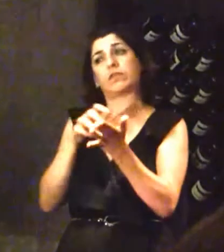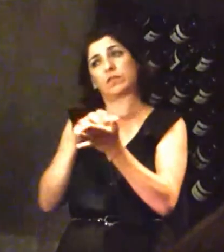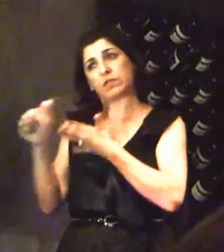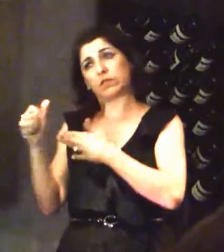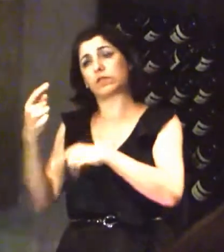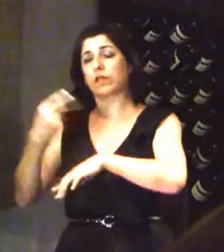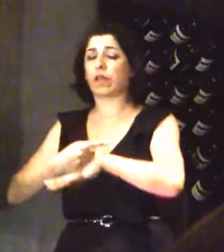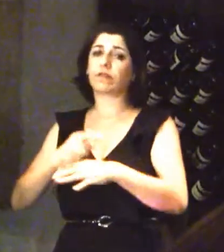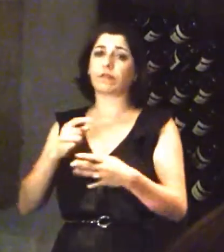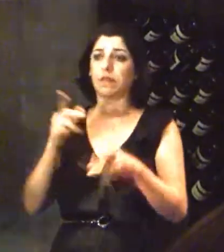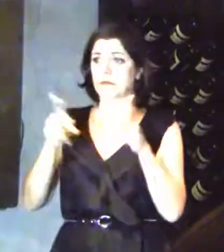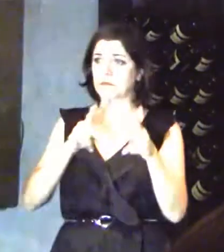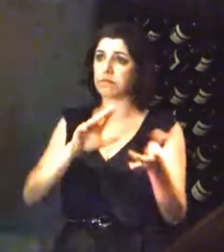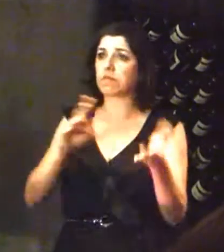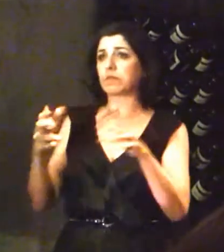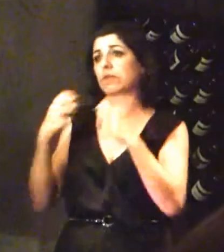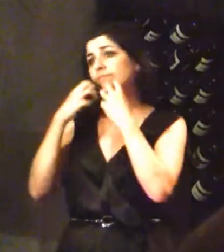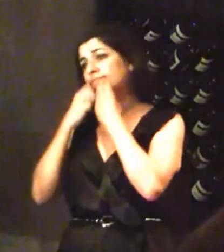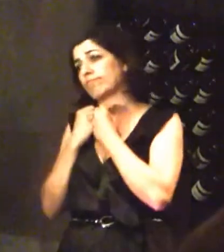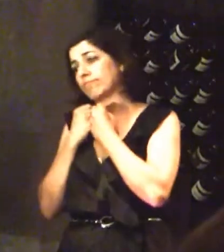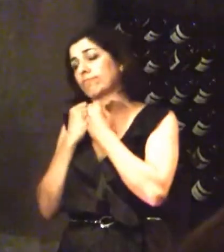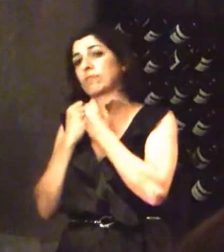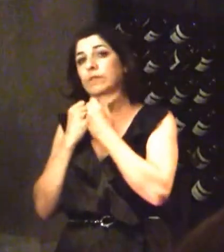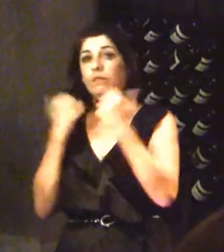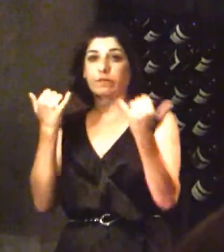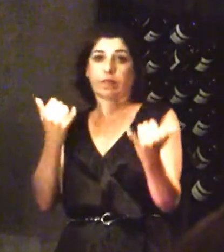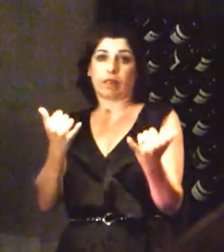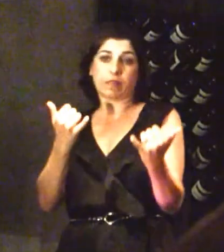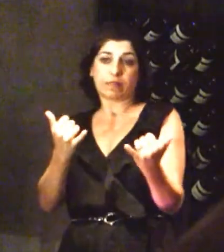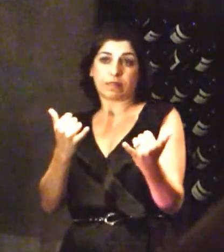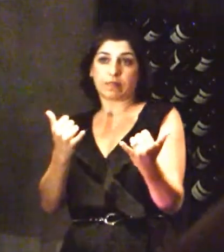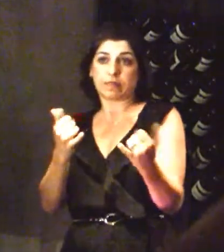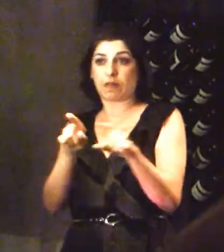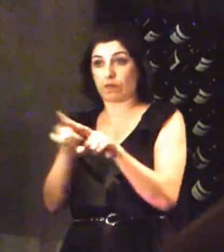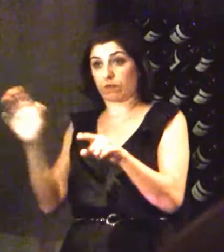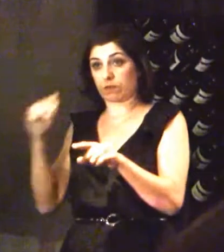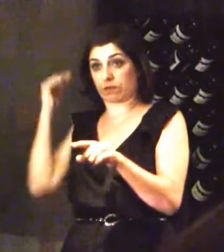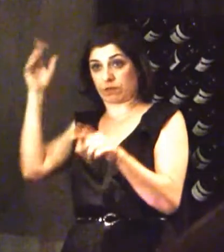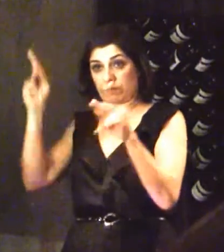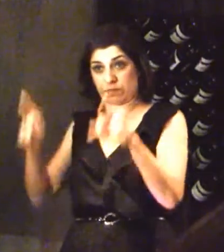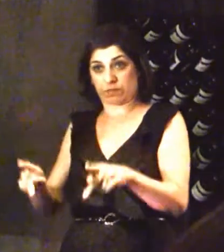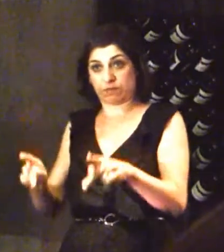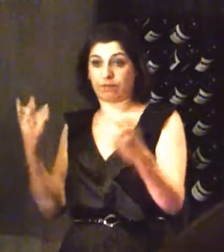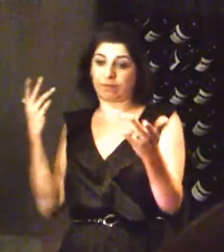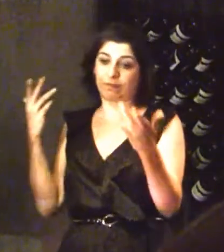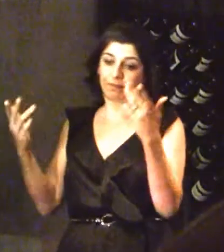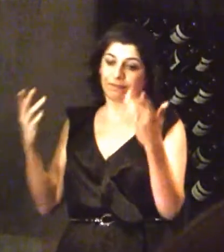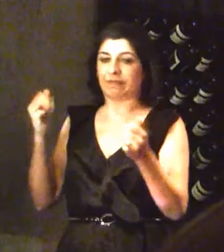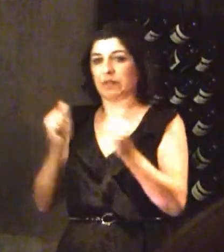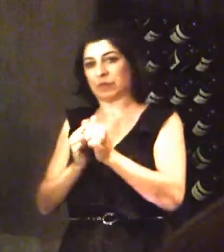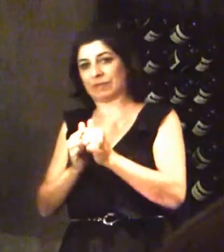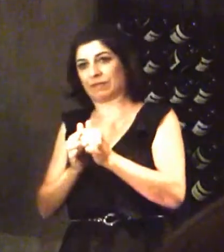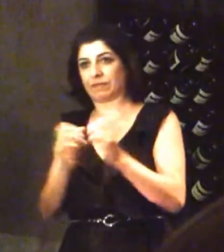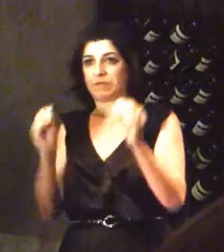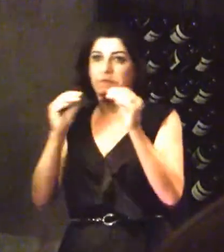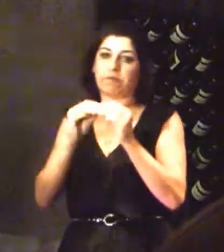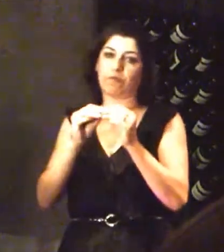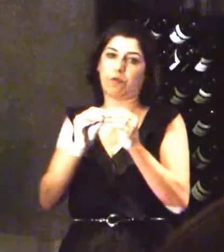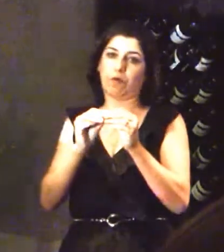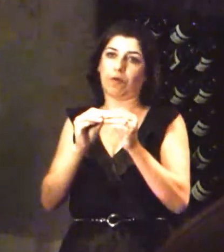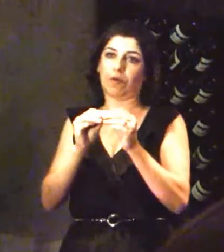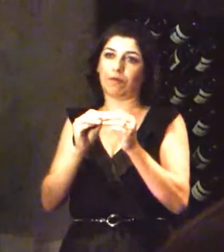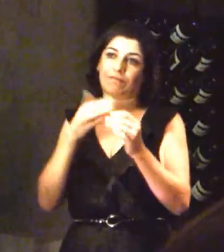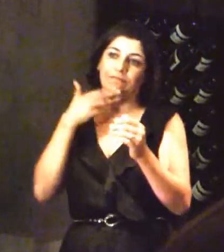I lost people that I loved. But now it's like, you know, now as an adult person perhaps, and with more legitimate